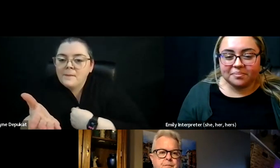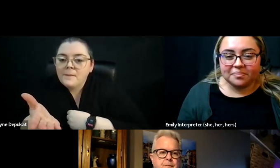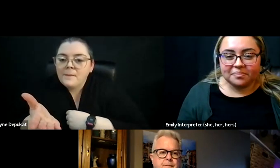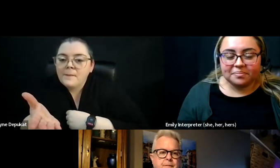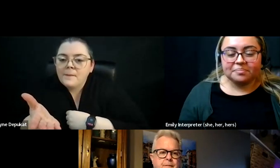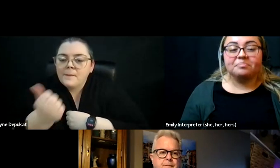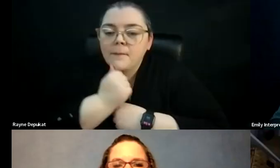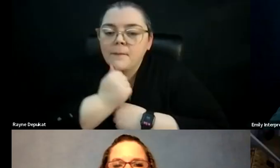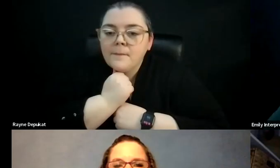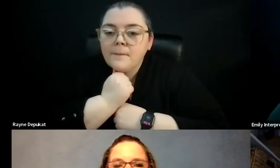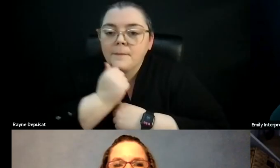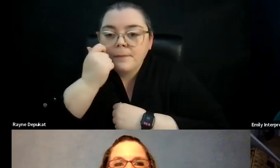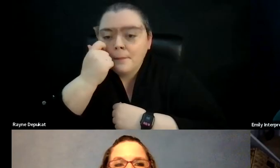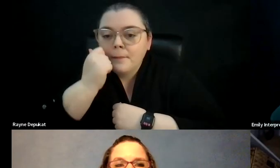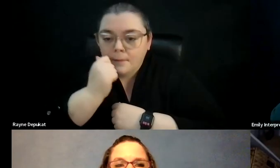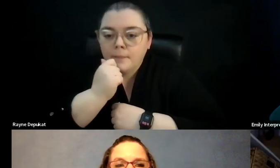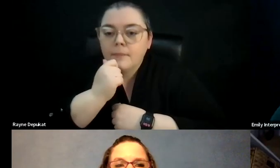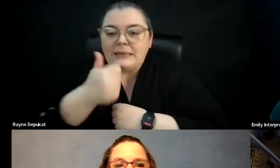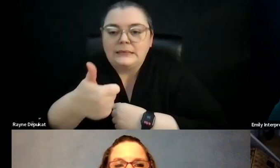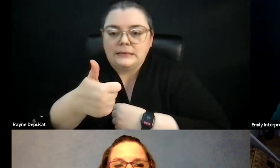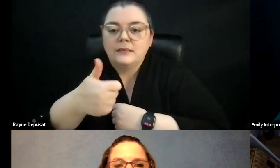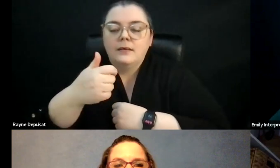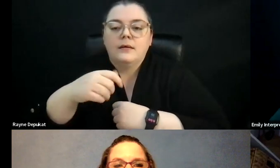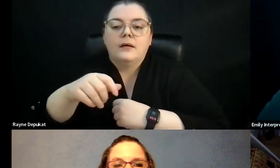you need me to screen share, I can.